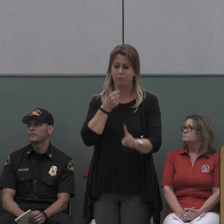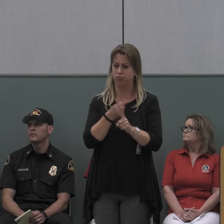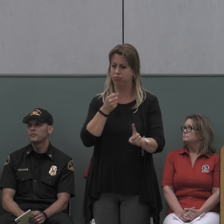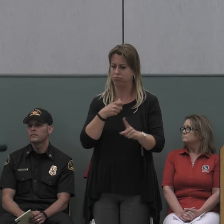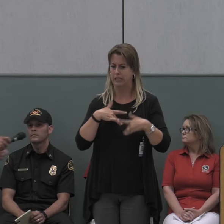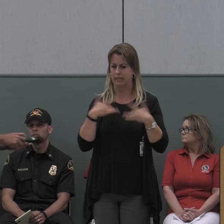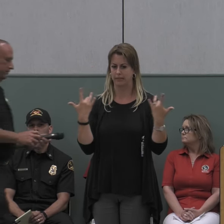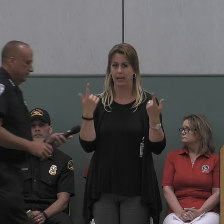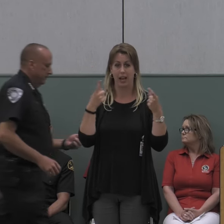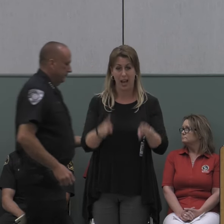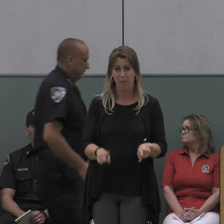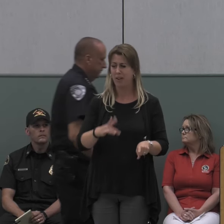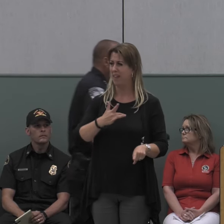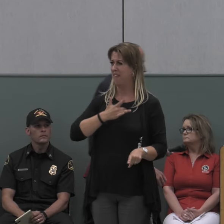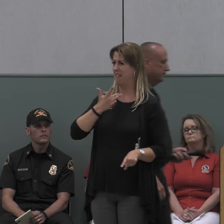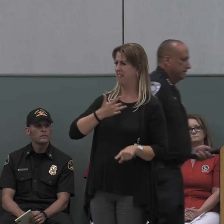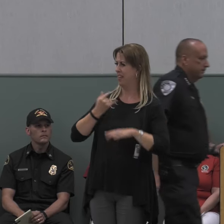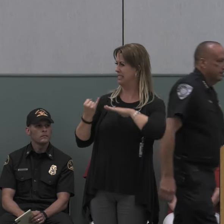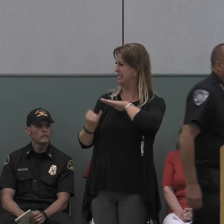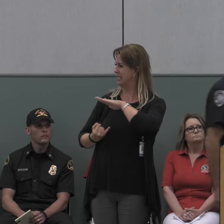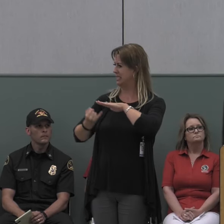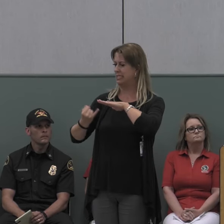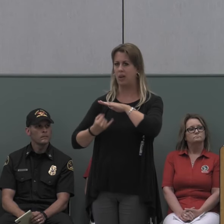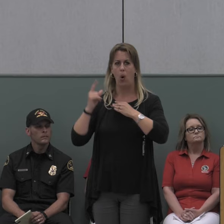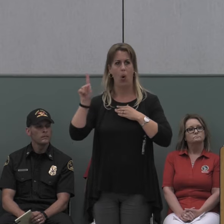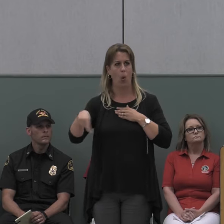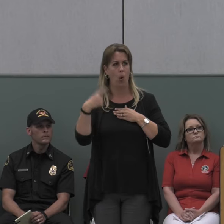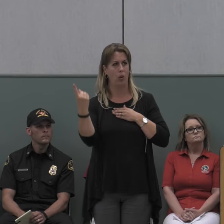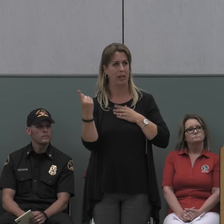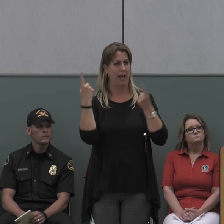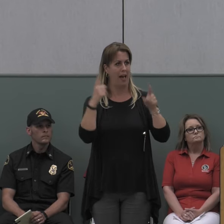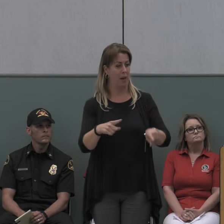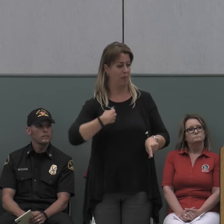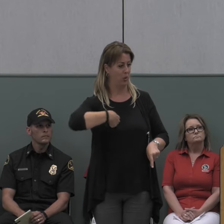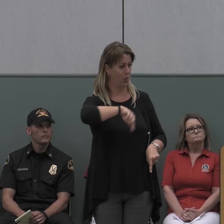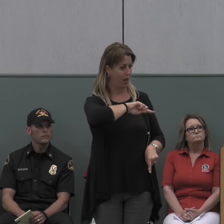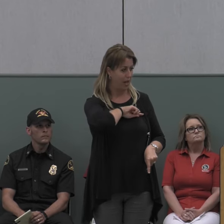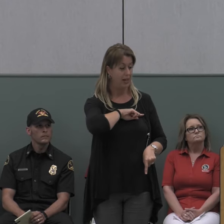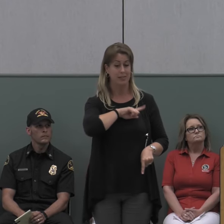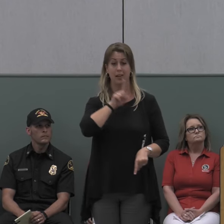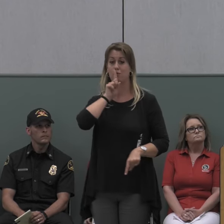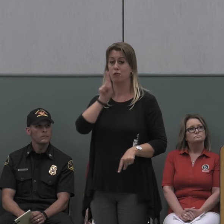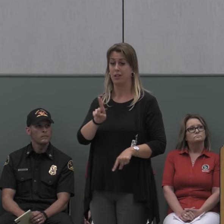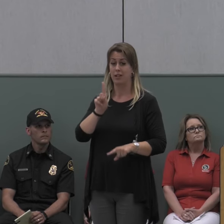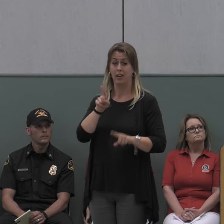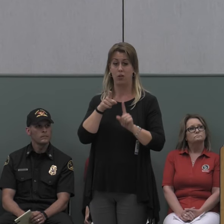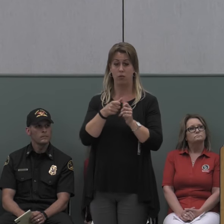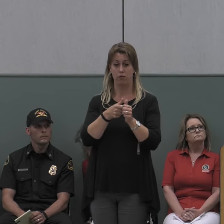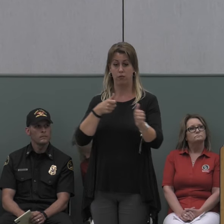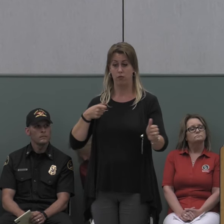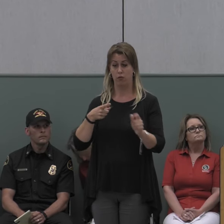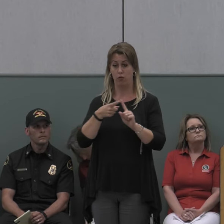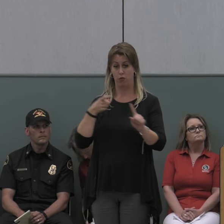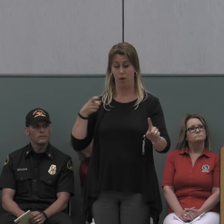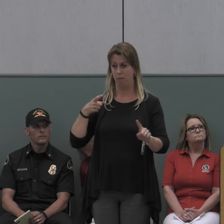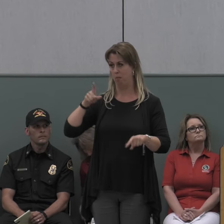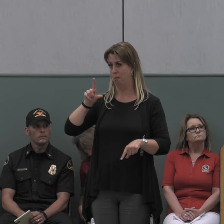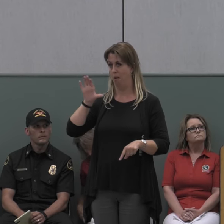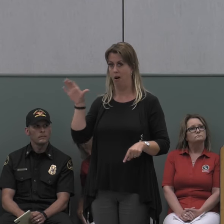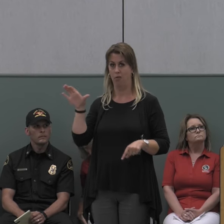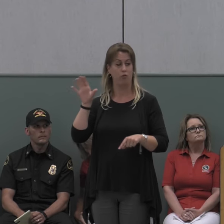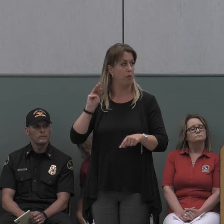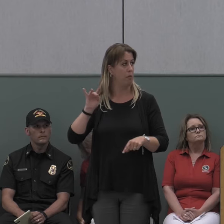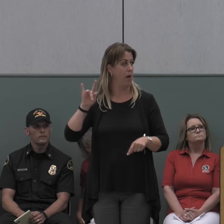but feel a little isolated, especially when you're a couple of hundred miles from the county seat. Oh, new mic. Okay.